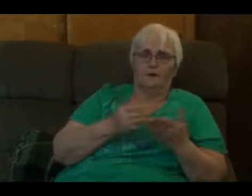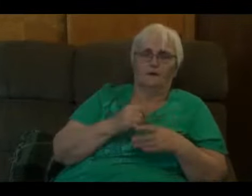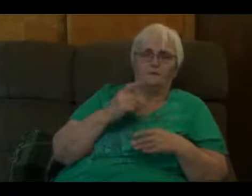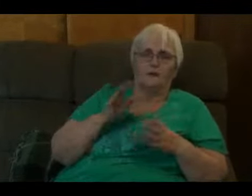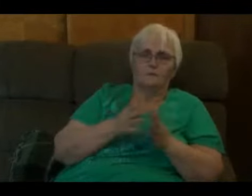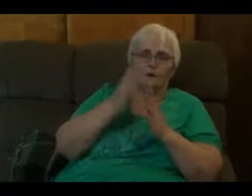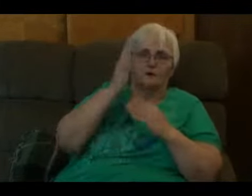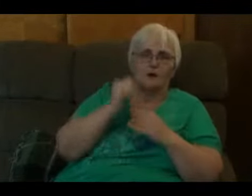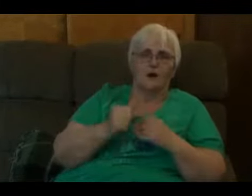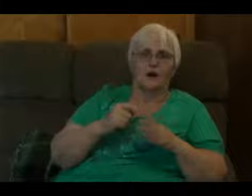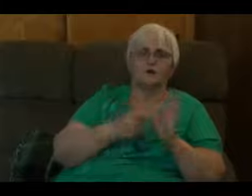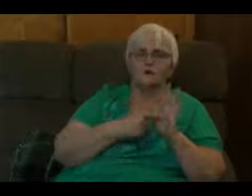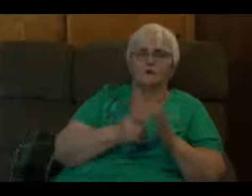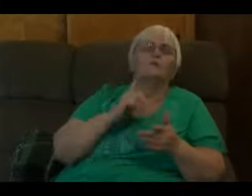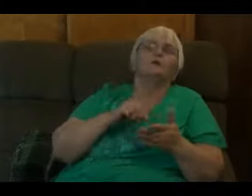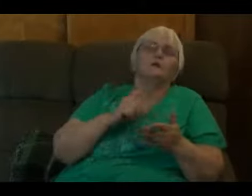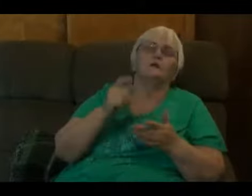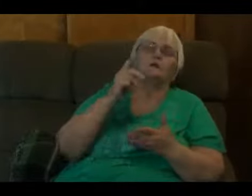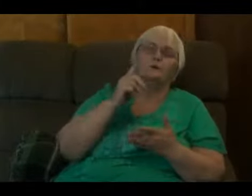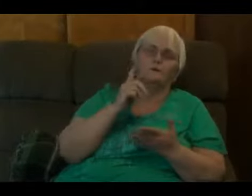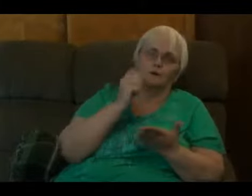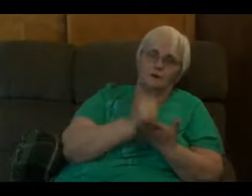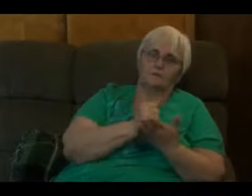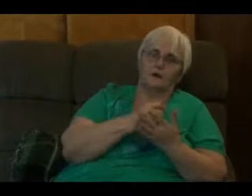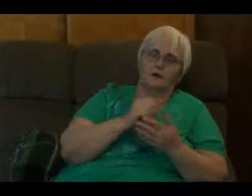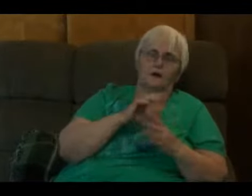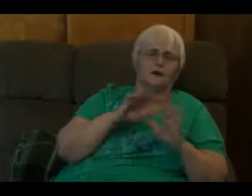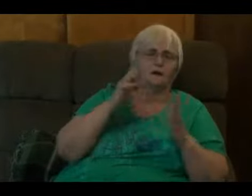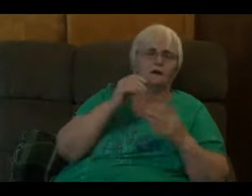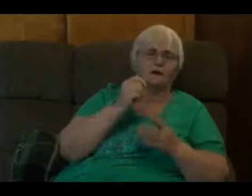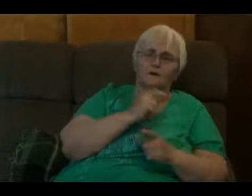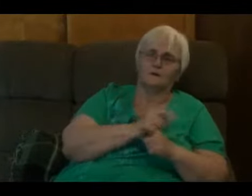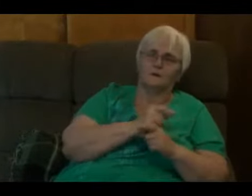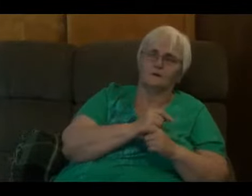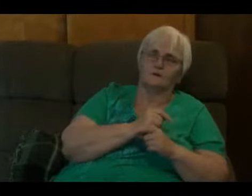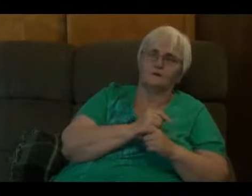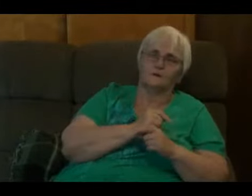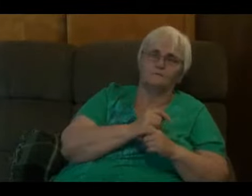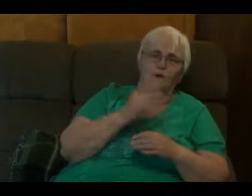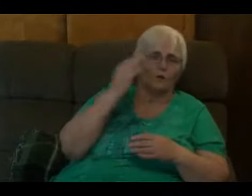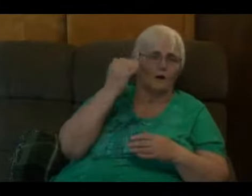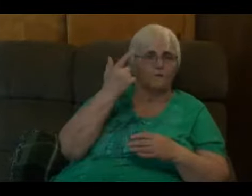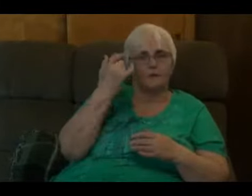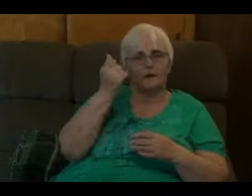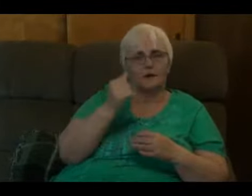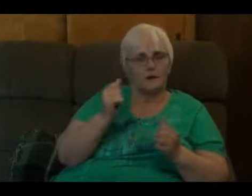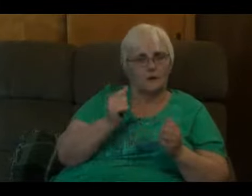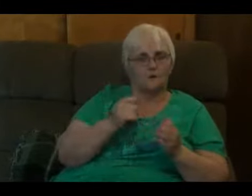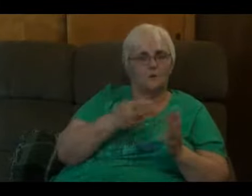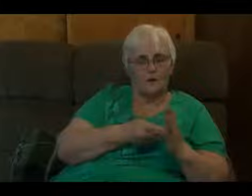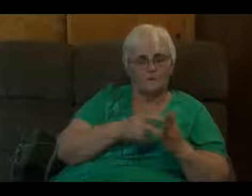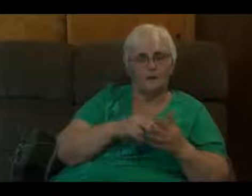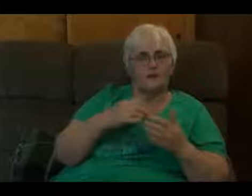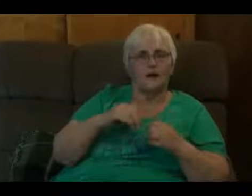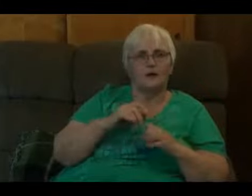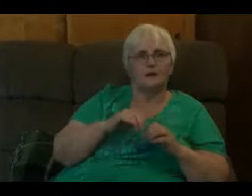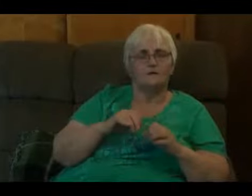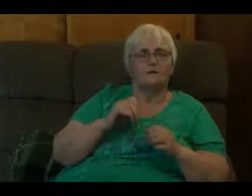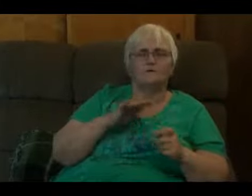But praise God, God showed him what to do. Amen. He got a clarity, didn't he? Why? Because we're meant to have a clarity in life. We're not meant